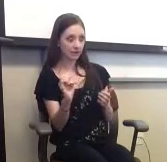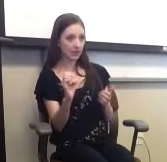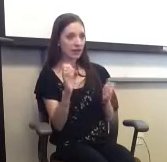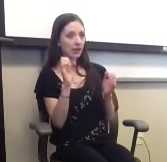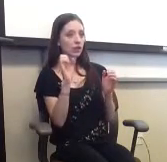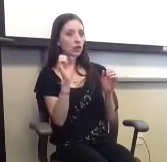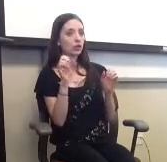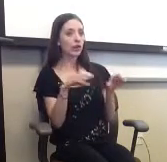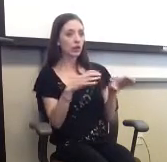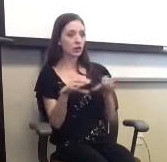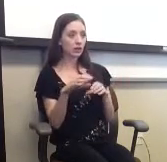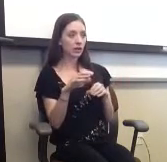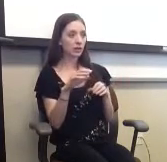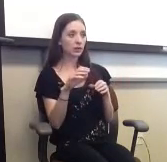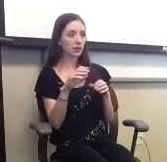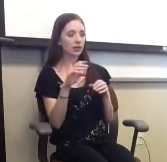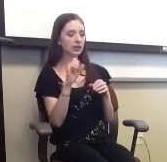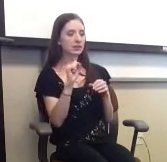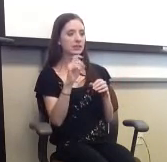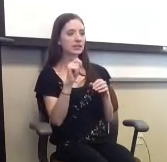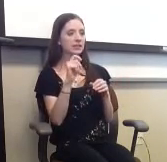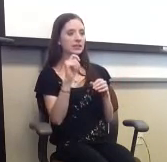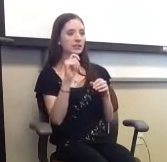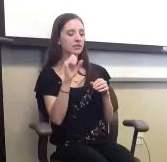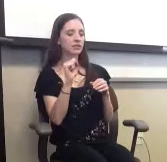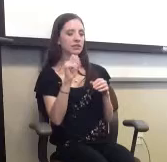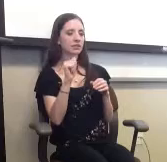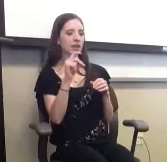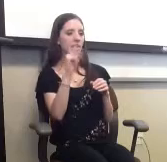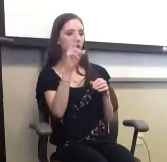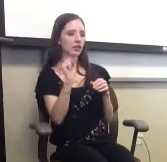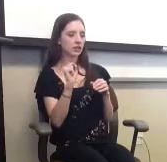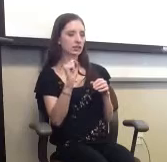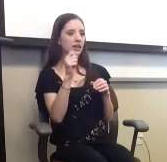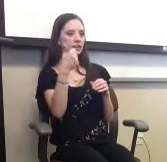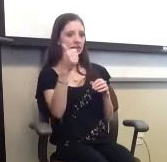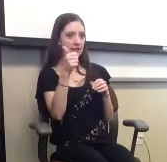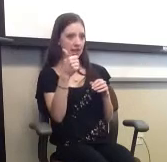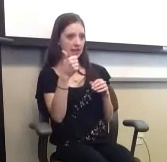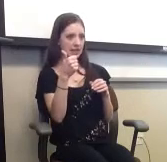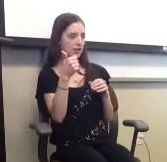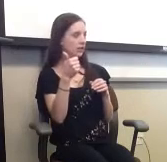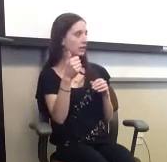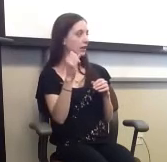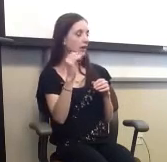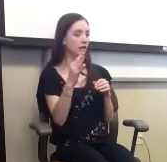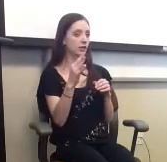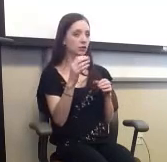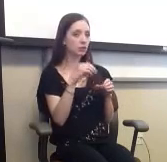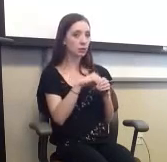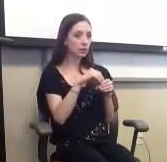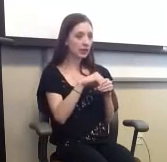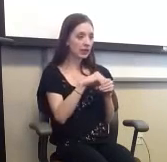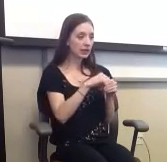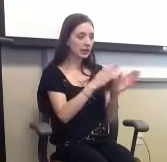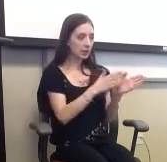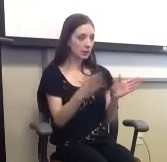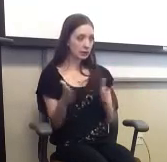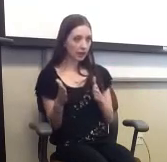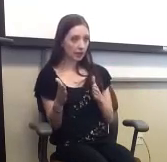it's an assessment to determine their rehabilitation needs. If you put them into a plan, you put it under the assessment Category.